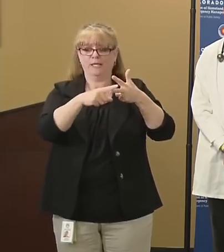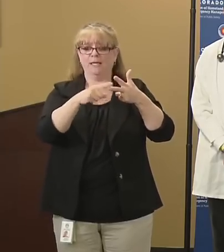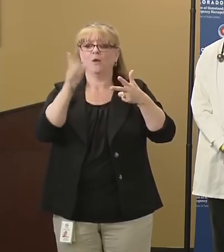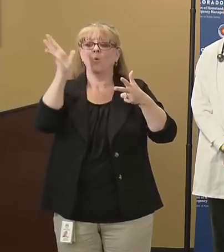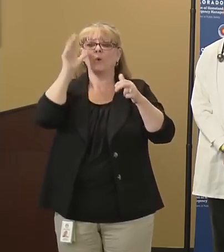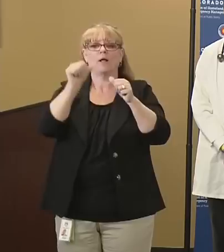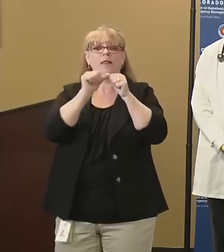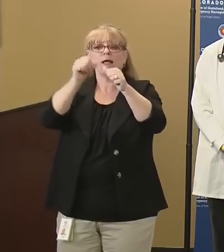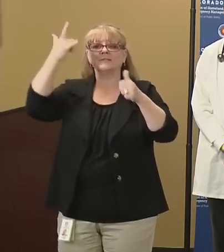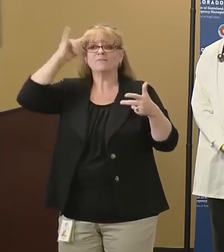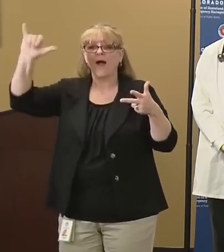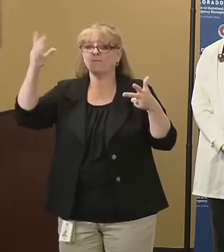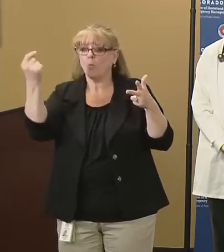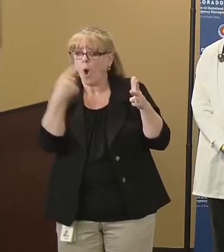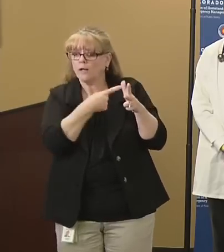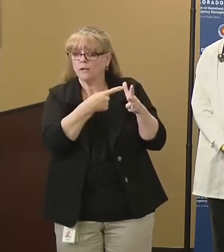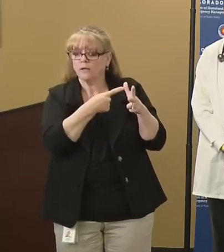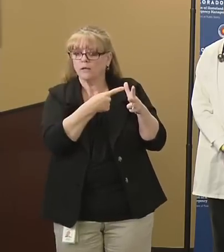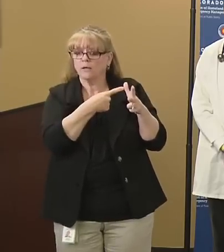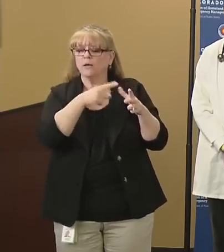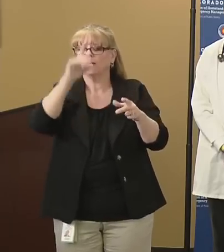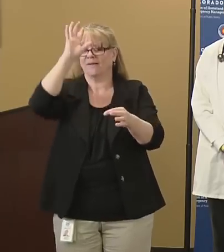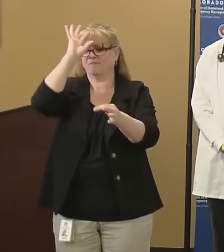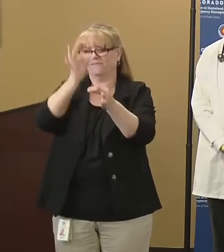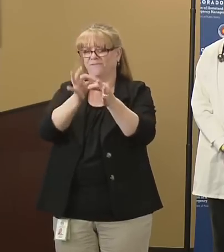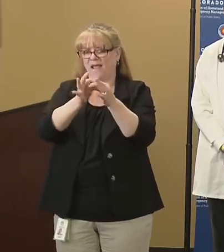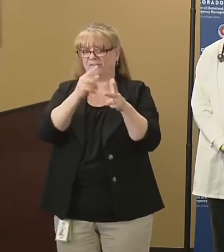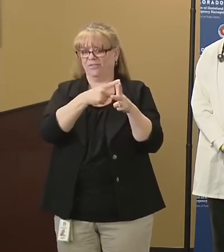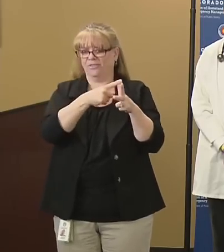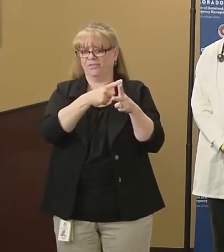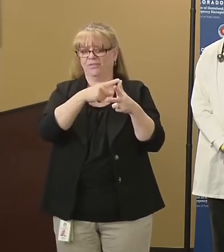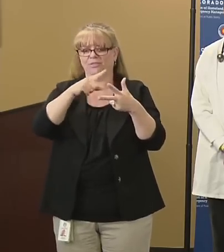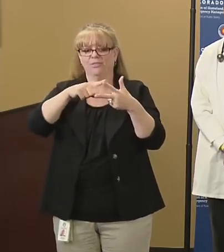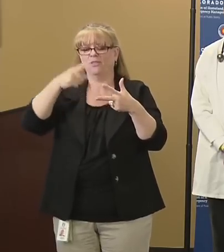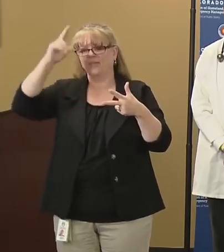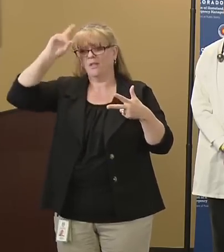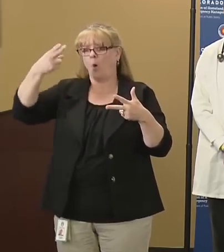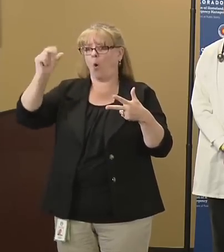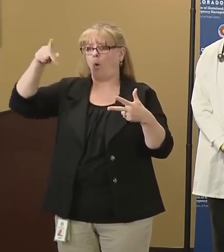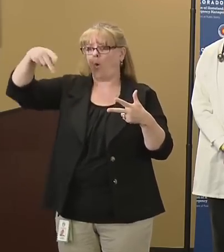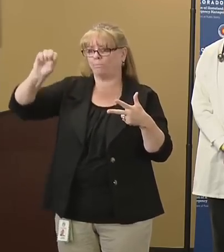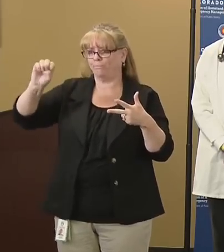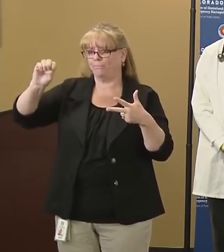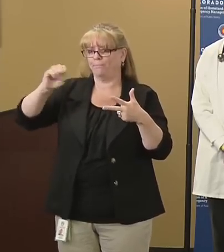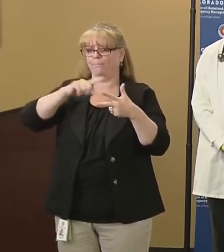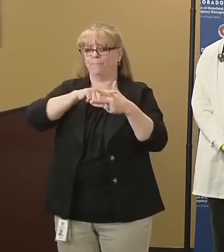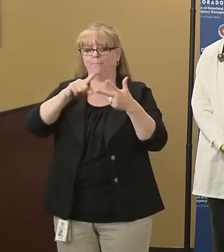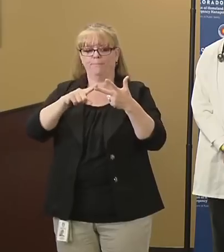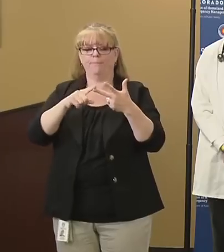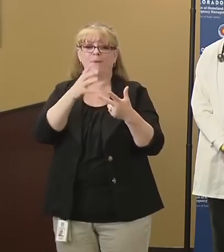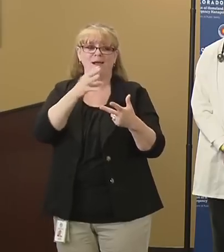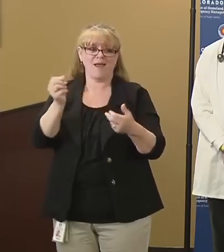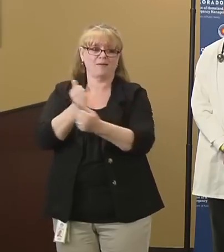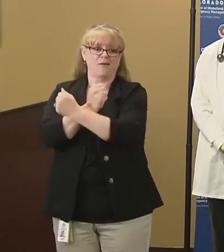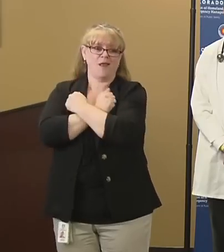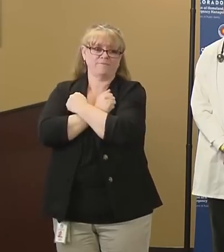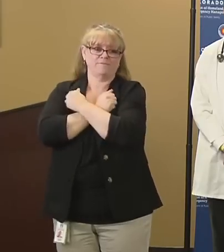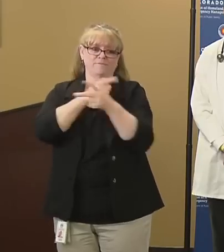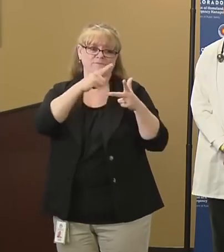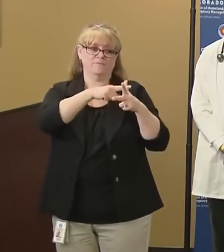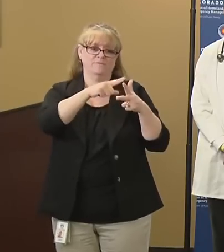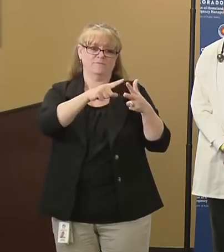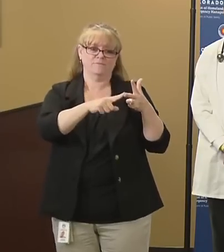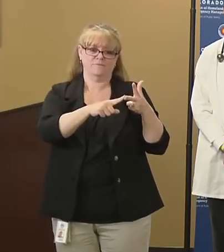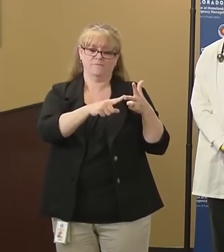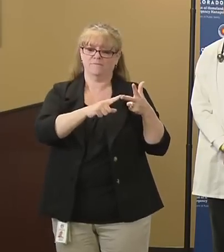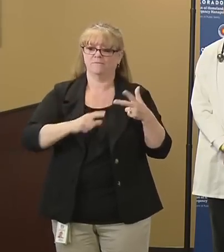love. And of course, that means faith in the broadest sense. It means faith in science and data. It means faith in your religious tradition. It means hold the faith in